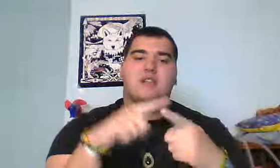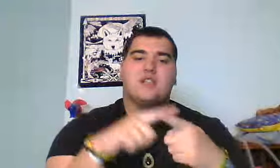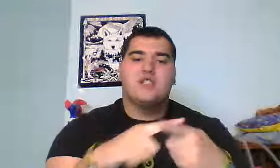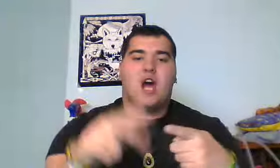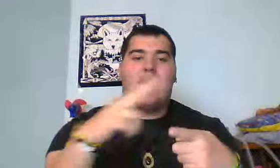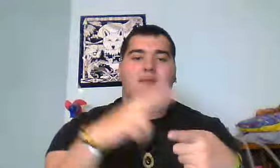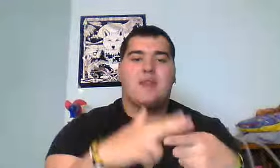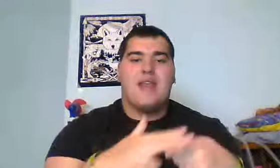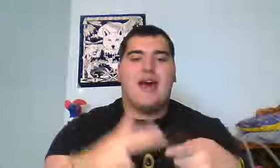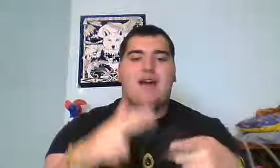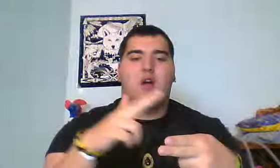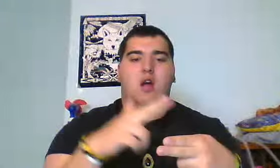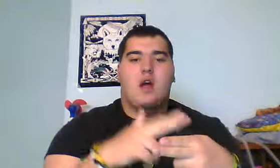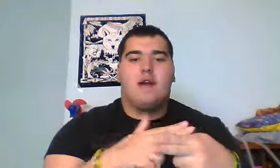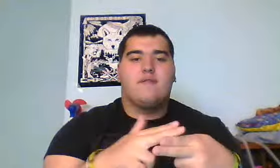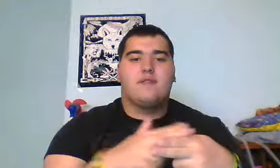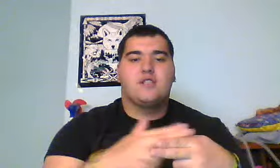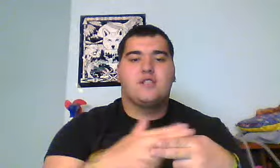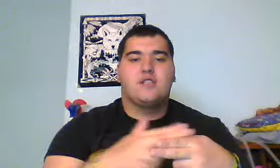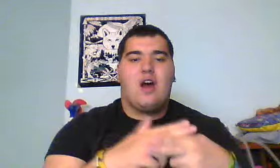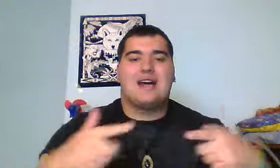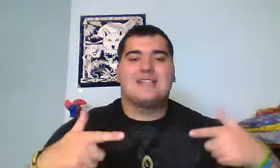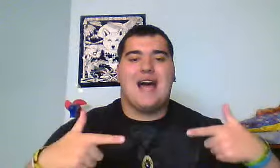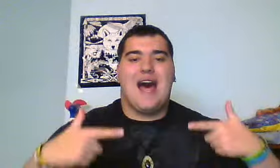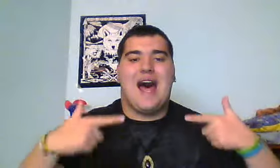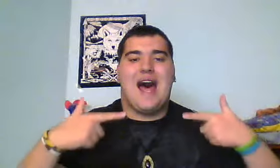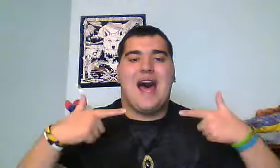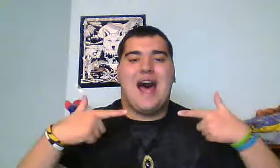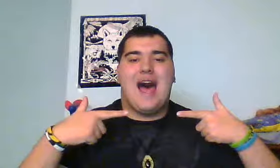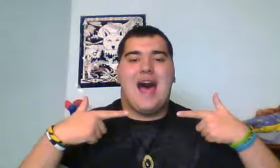the sharp enough Of a short life